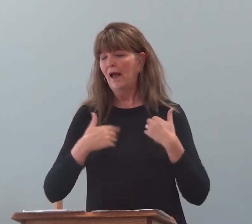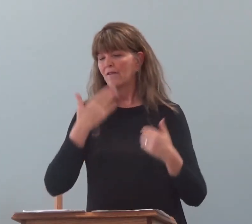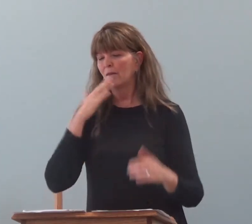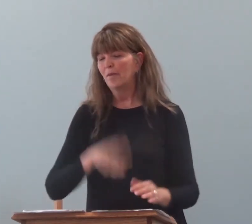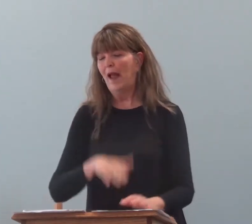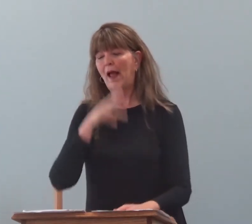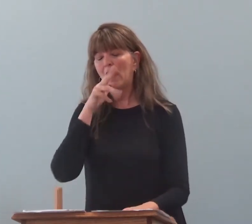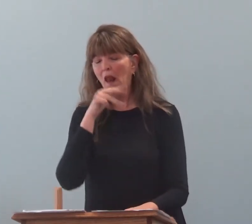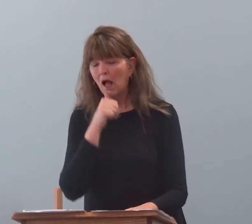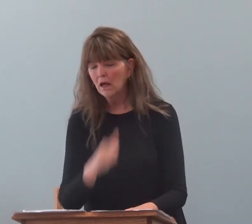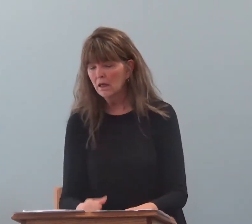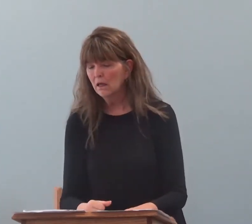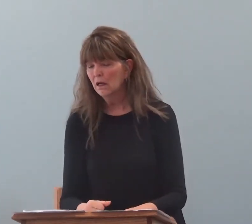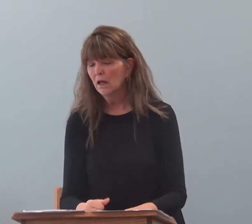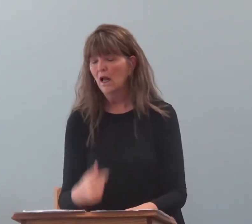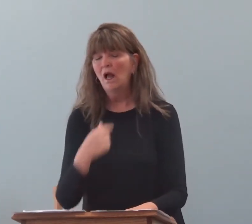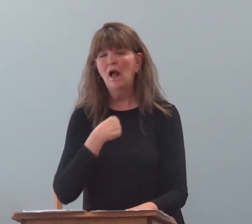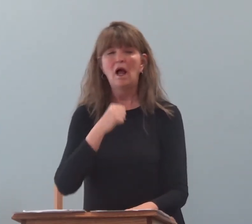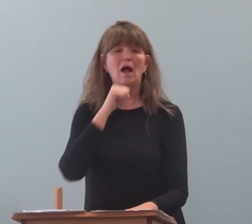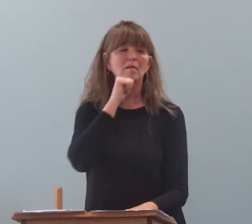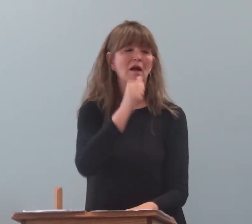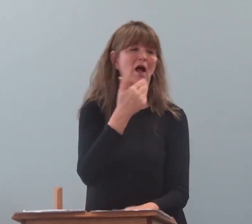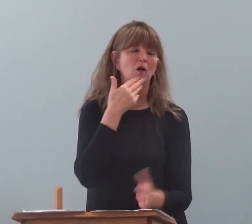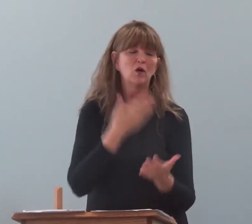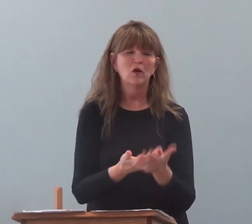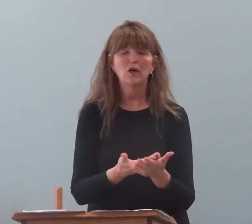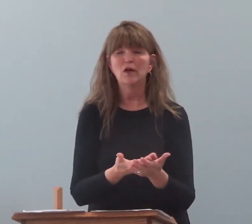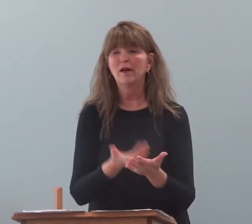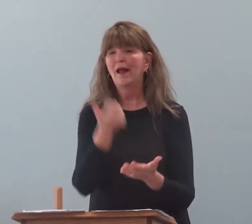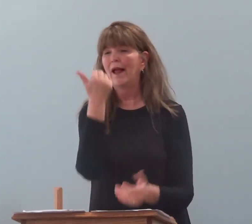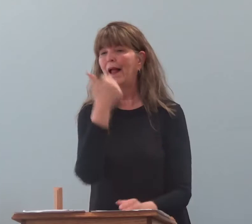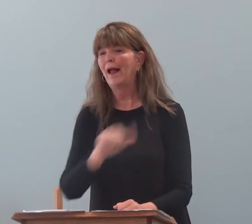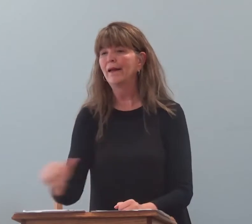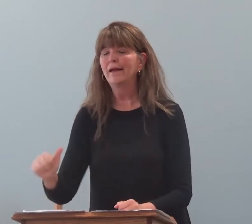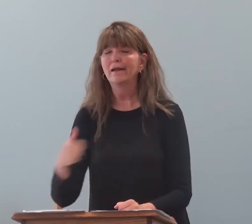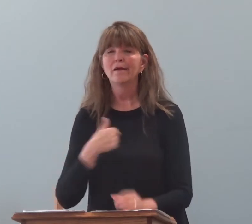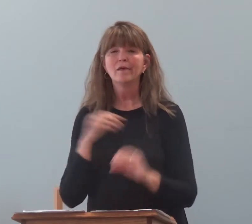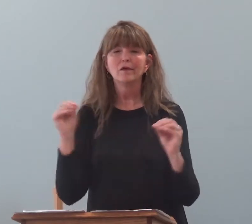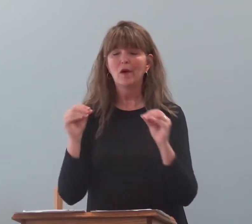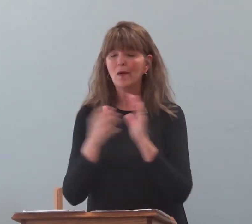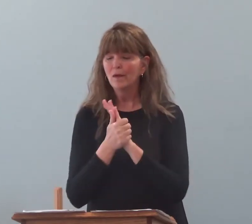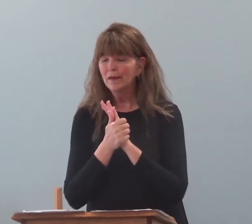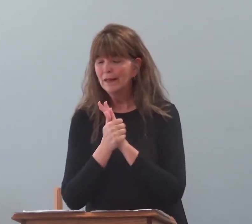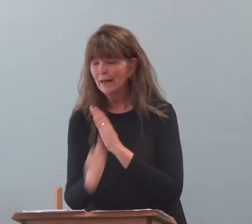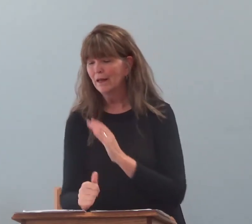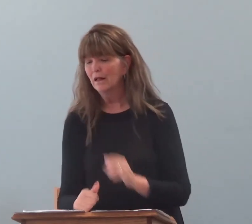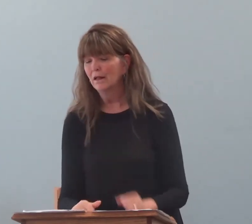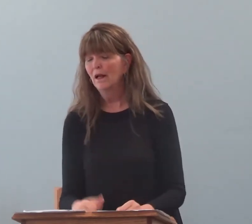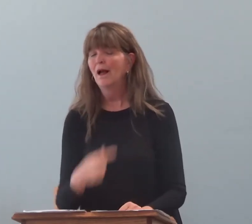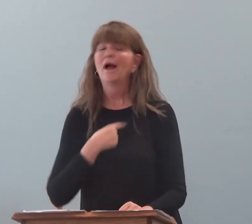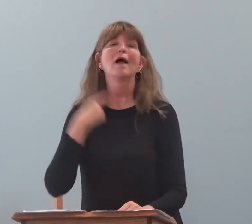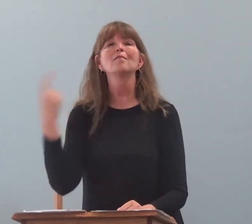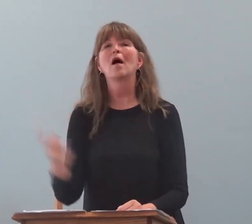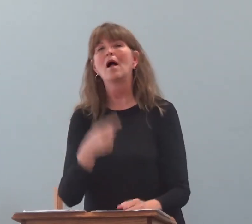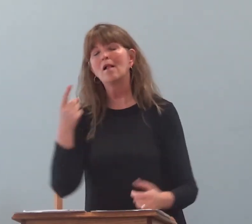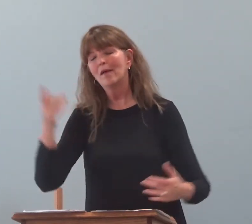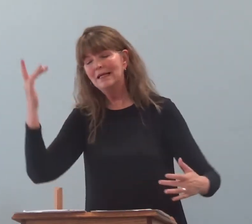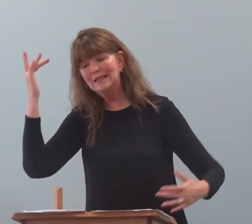positivity. But sometimes we look in the mirror and we say, well, I've got such bad luck. I am not good